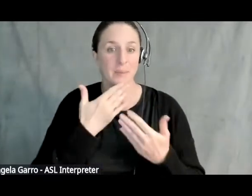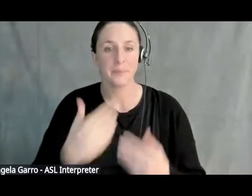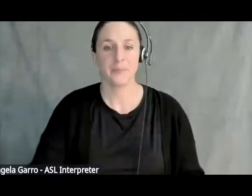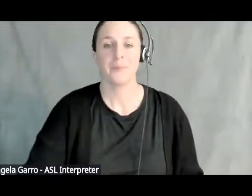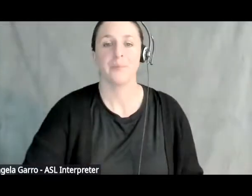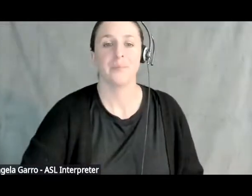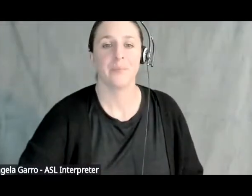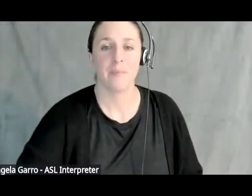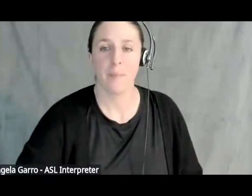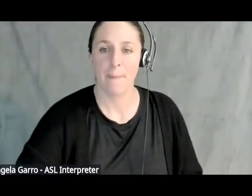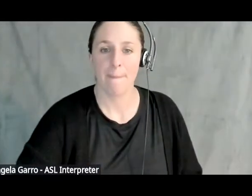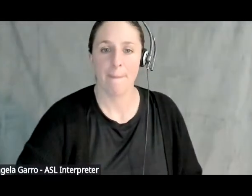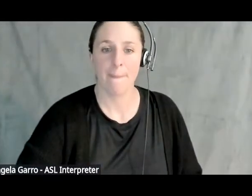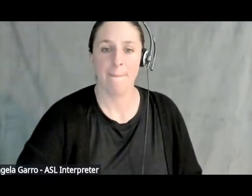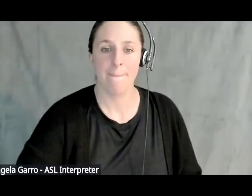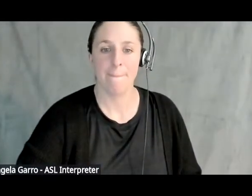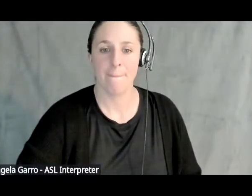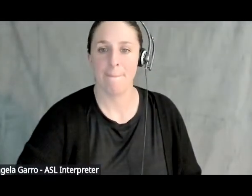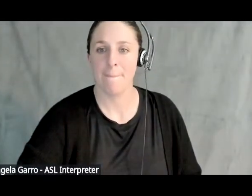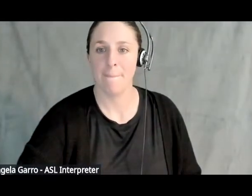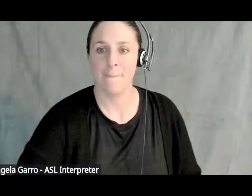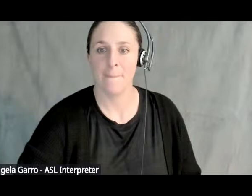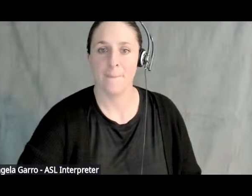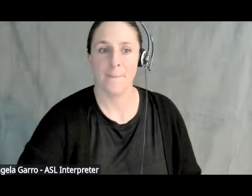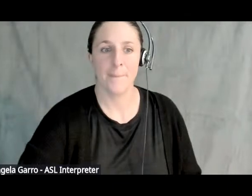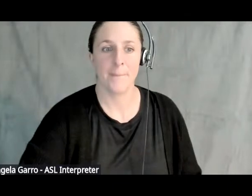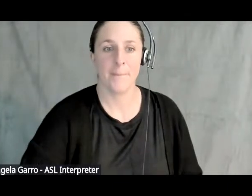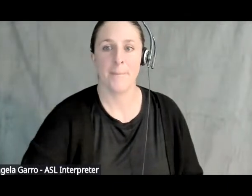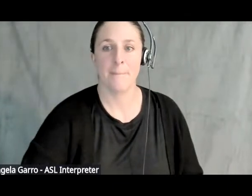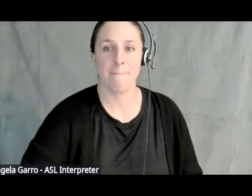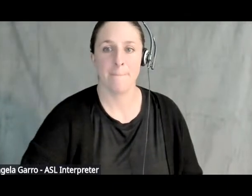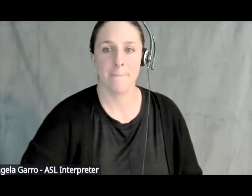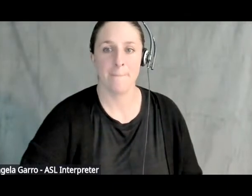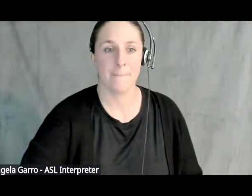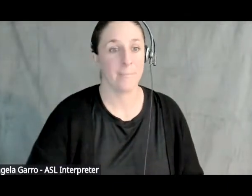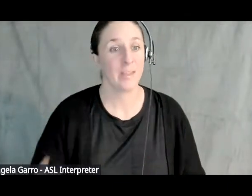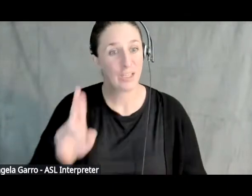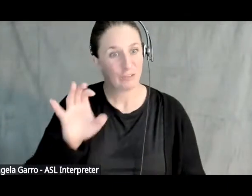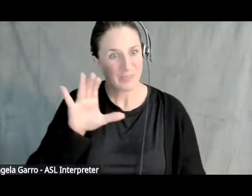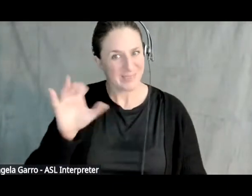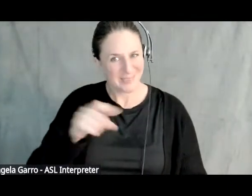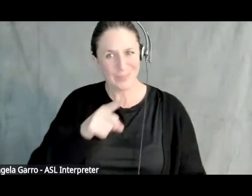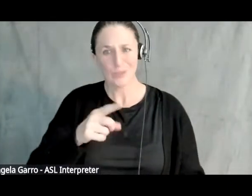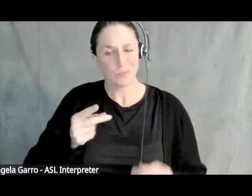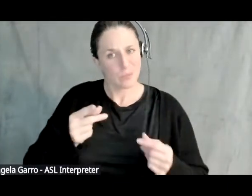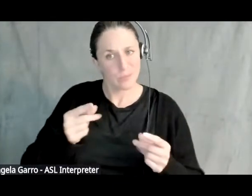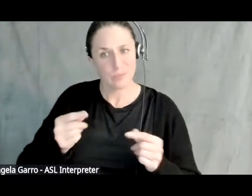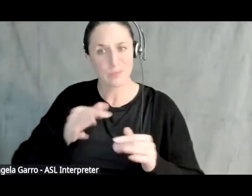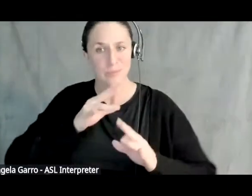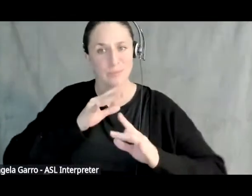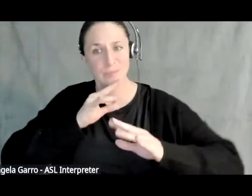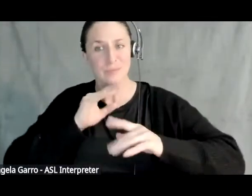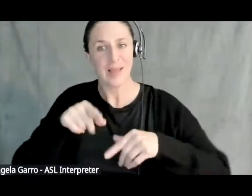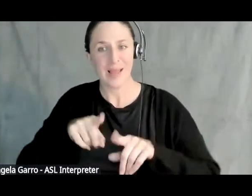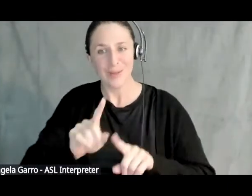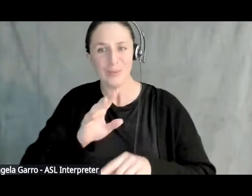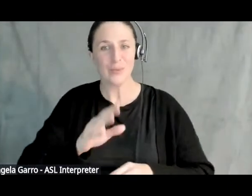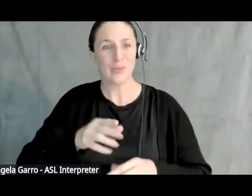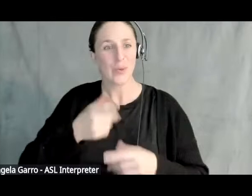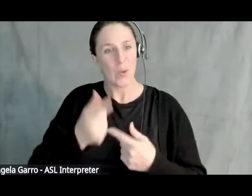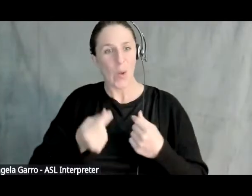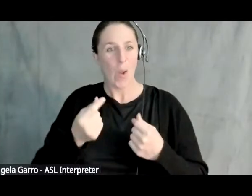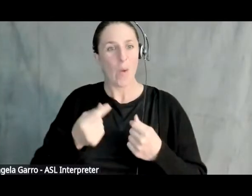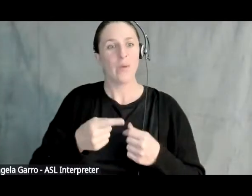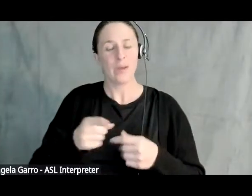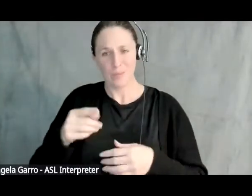And Reese, you picked up speed as you were going there. You're kind of getting with the program. Emily's just like,